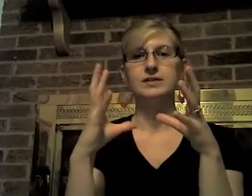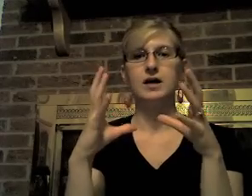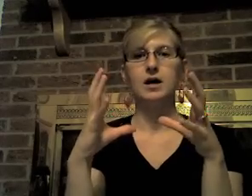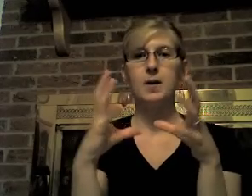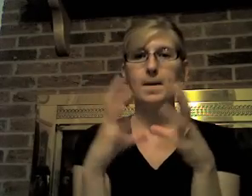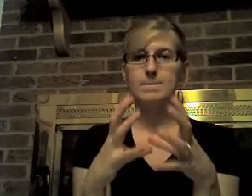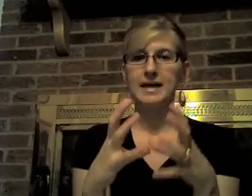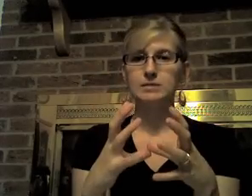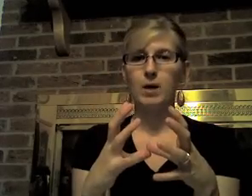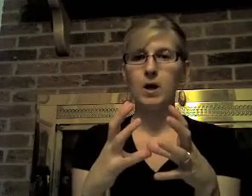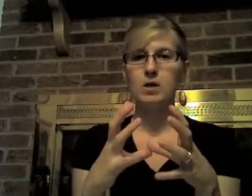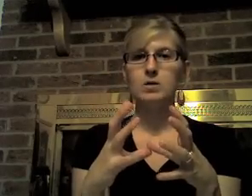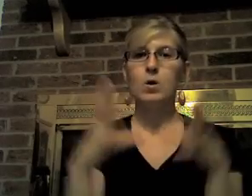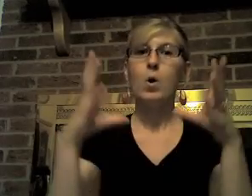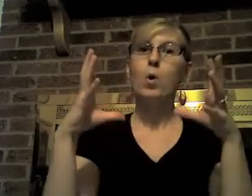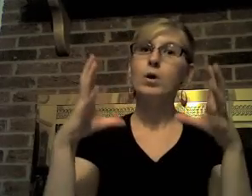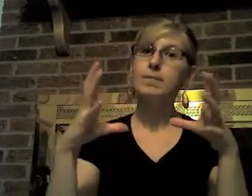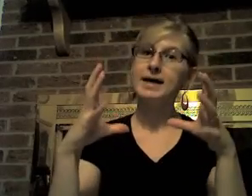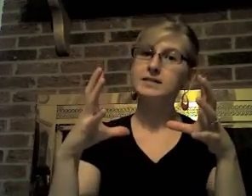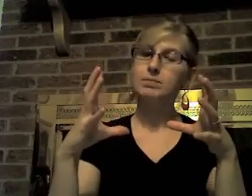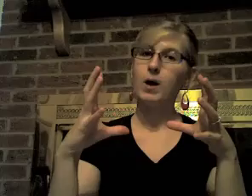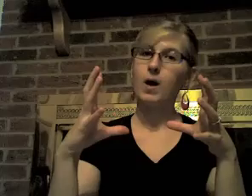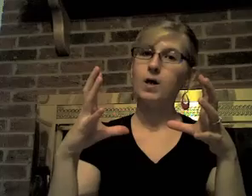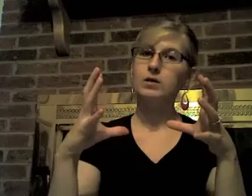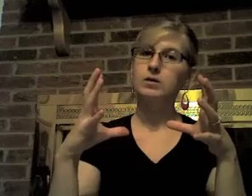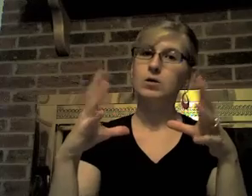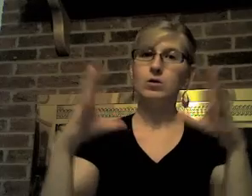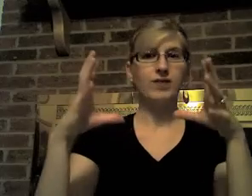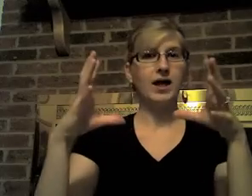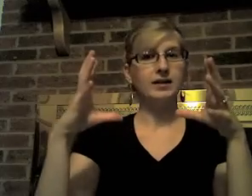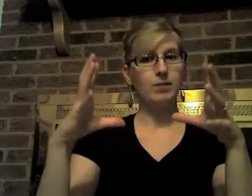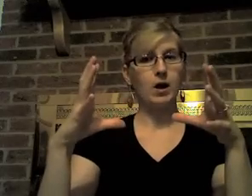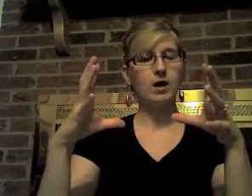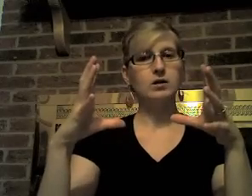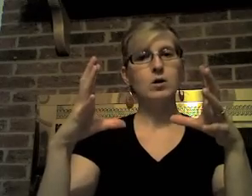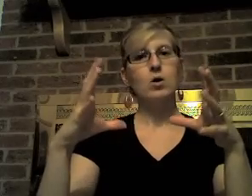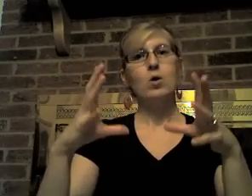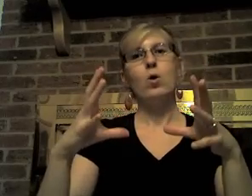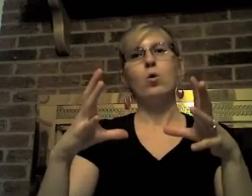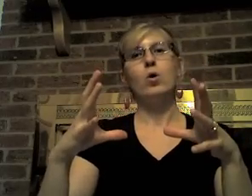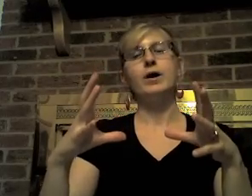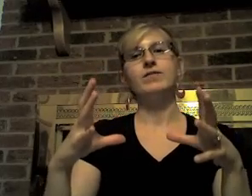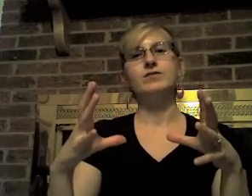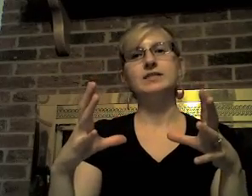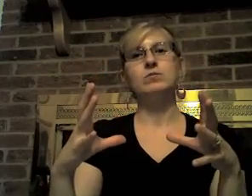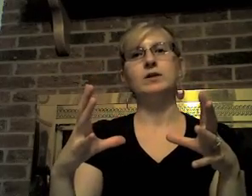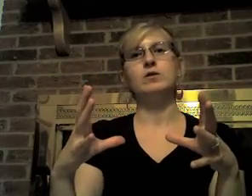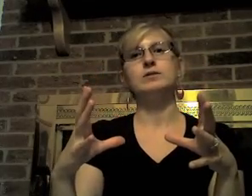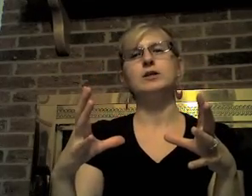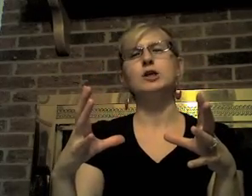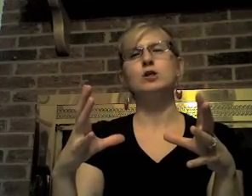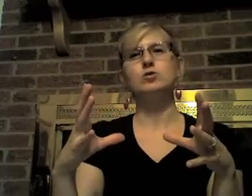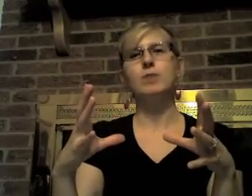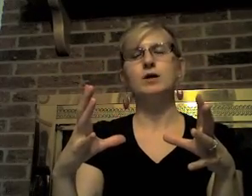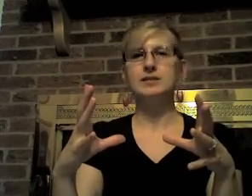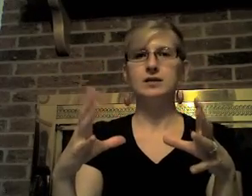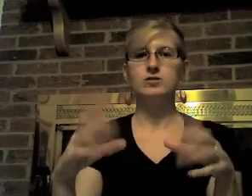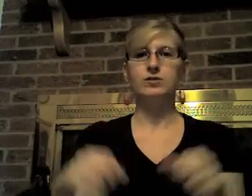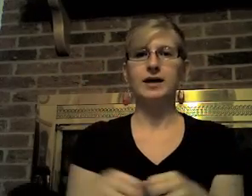a baseball or a basketball or volleyball, or have you ever seen one of those huge balls that they use for like